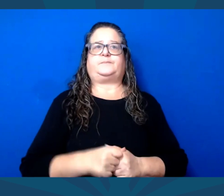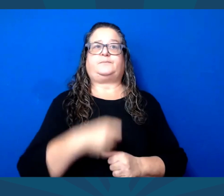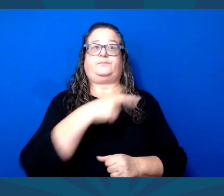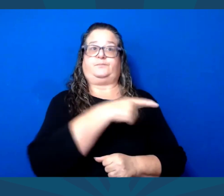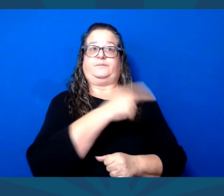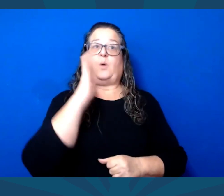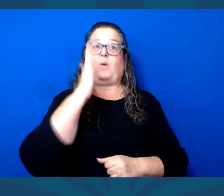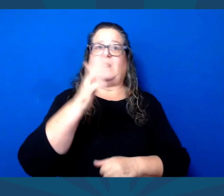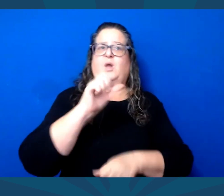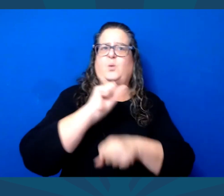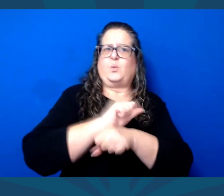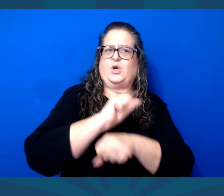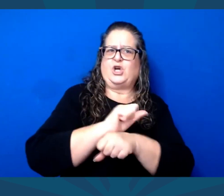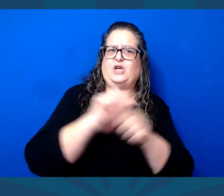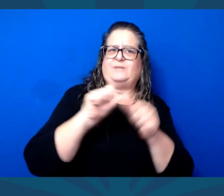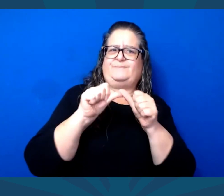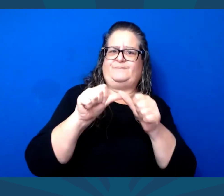Arizona.